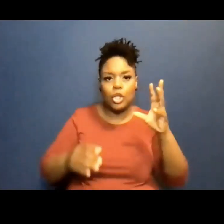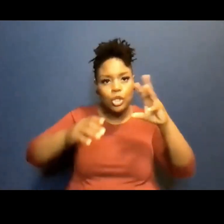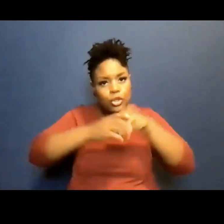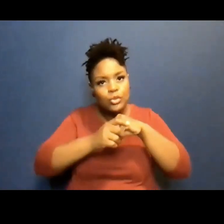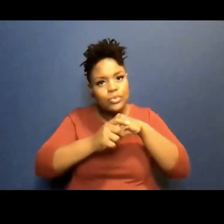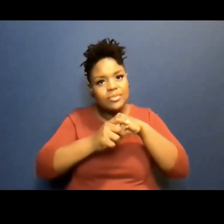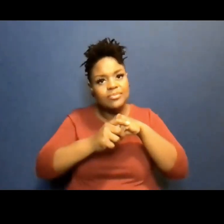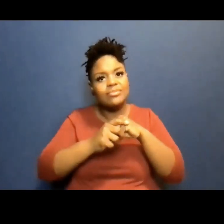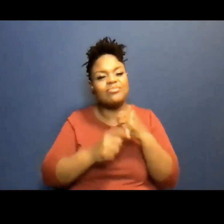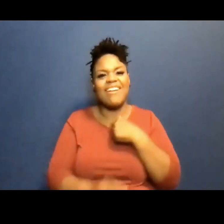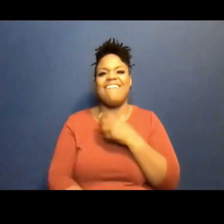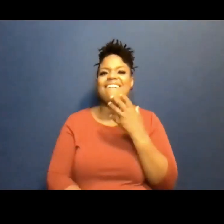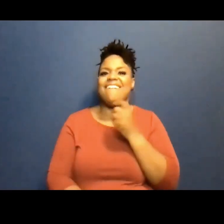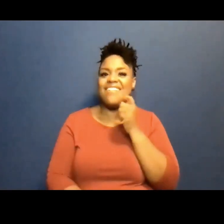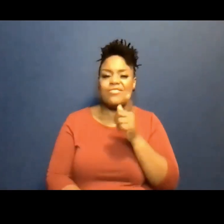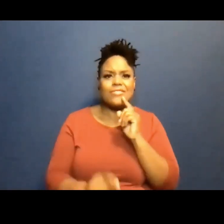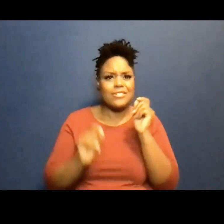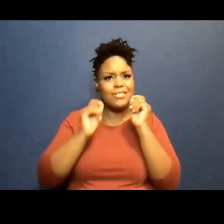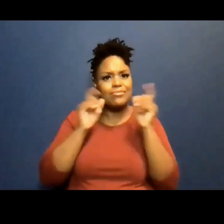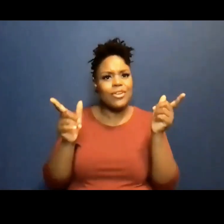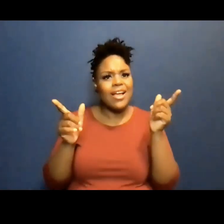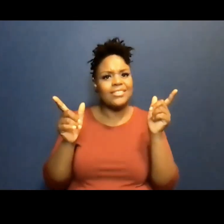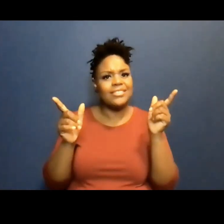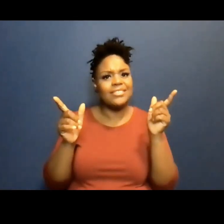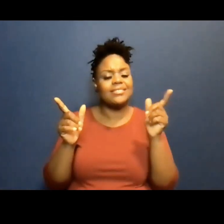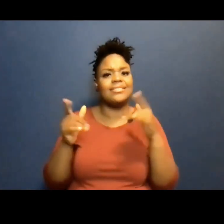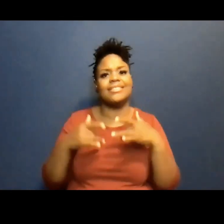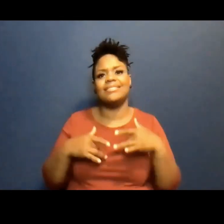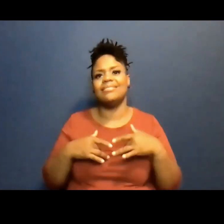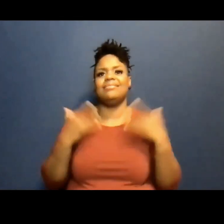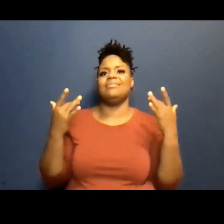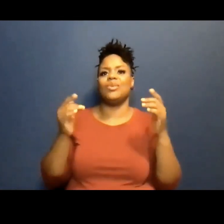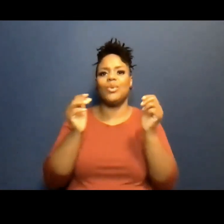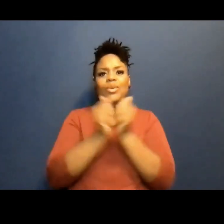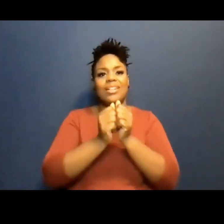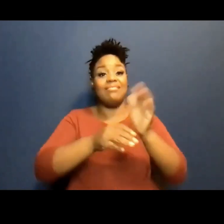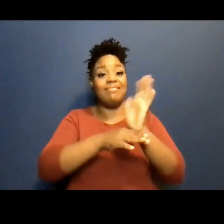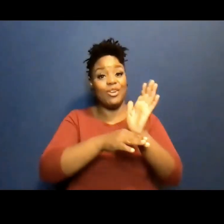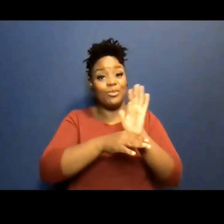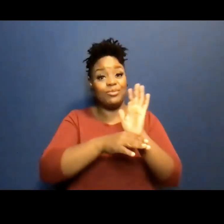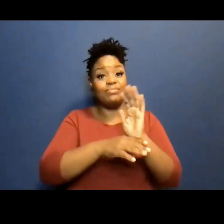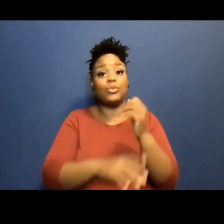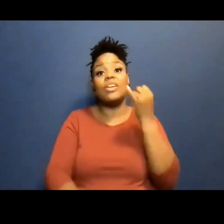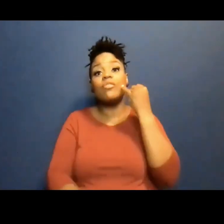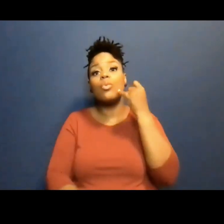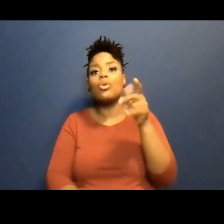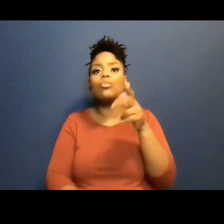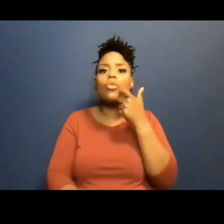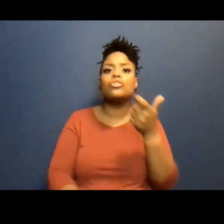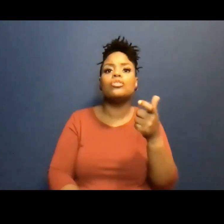surprisingly delighted by it. So if you want to check out a TV show with a